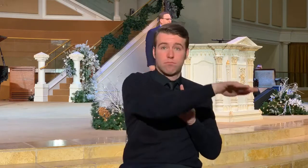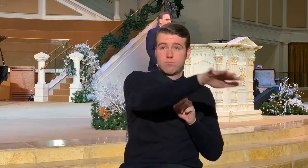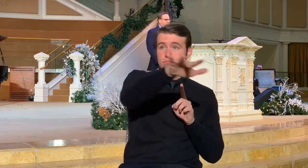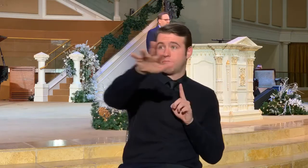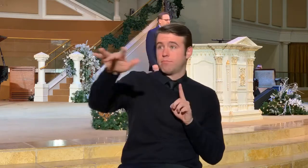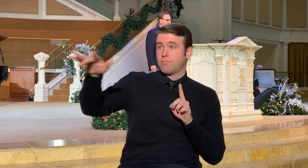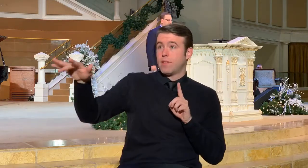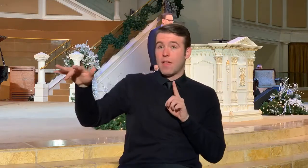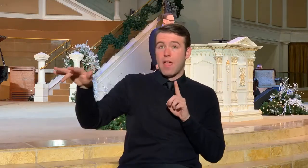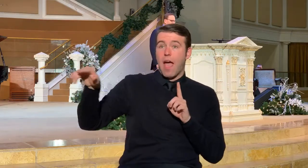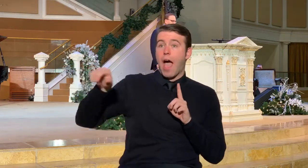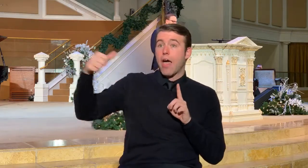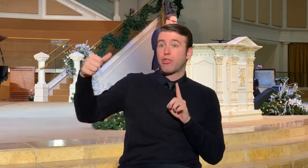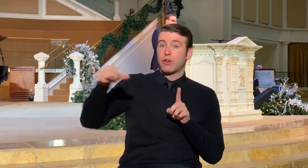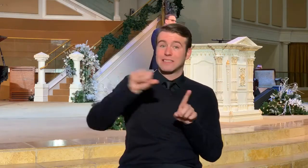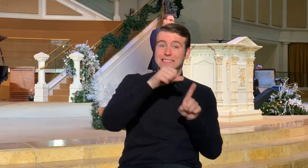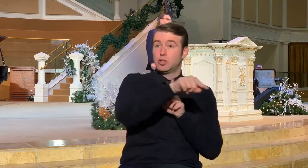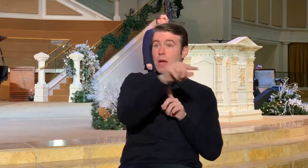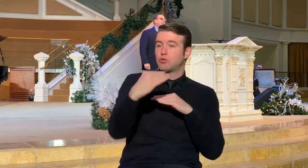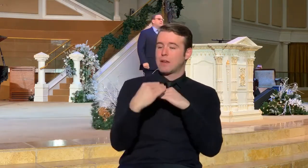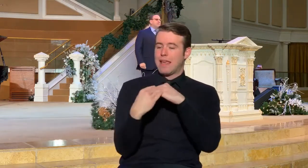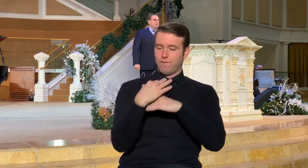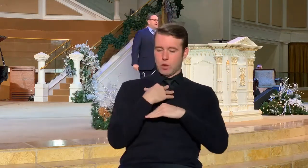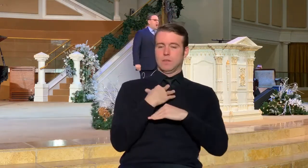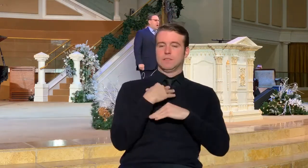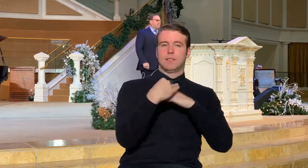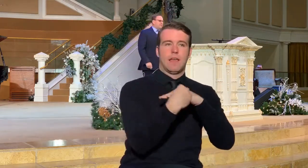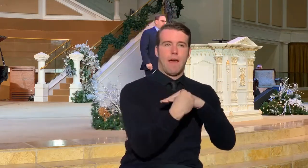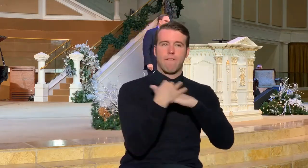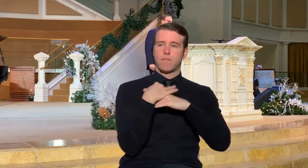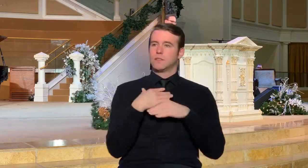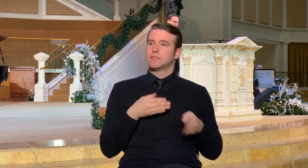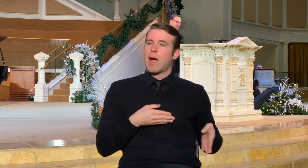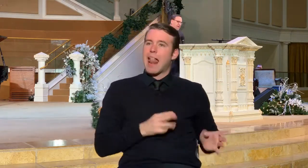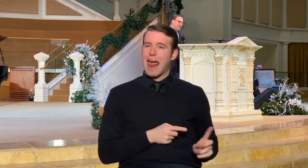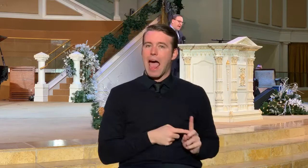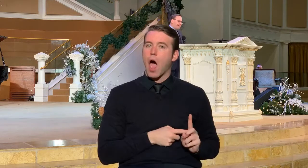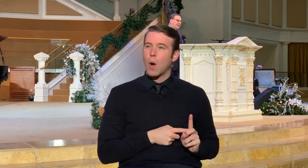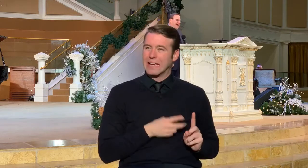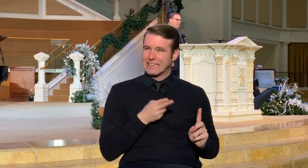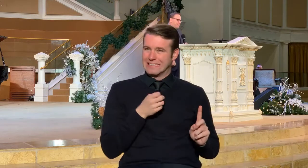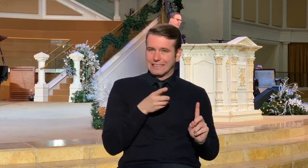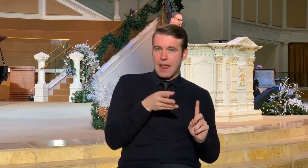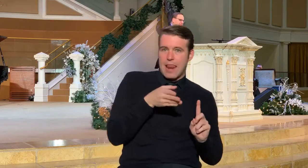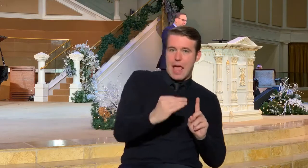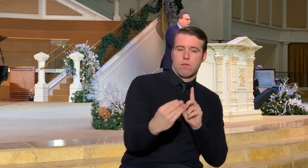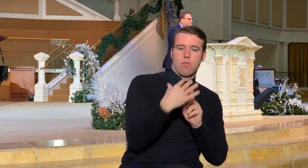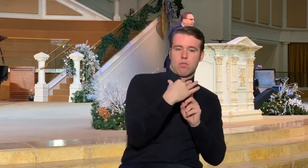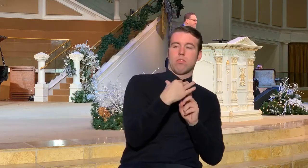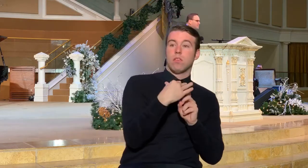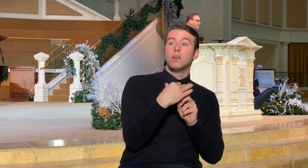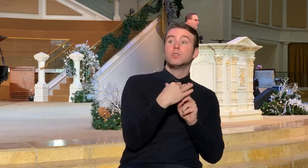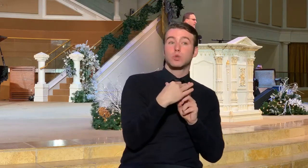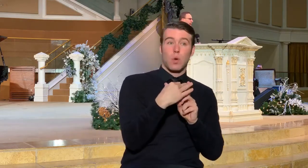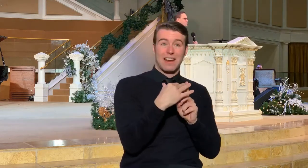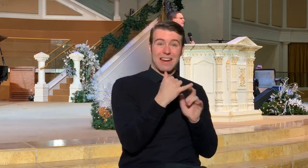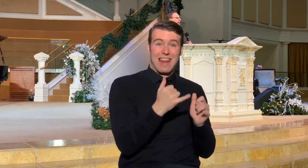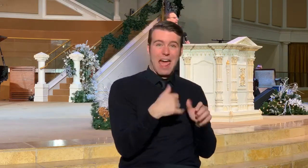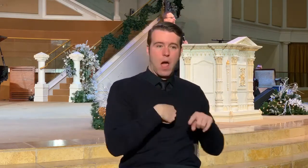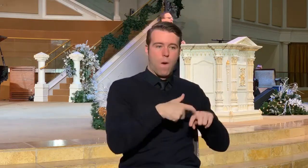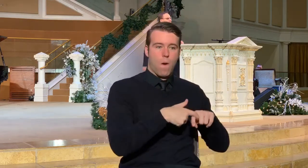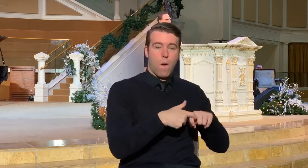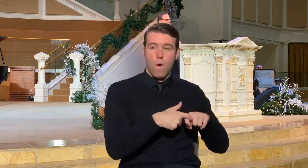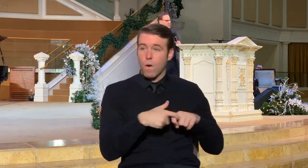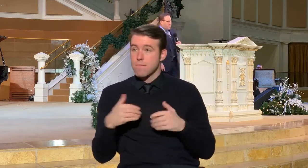to influence his life. And on this Christmas Sunday evening, I want to preach to young people as